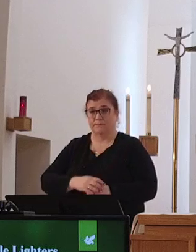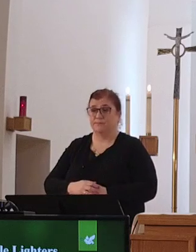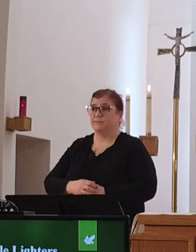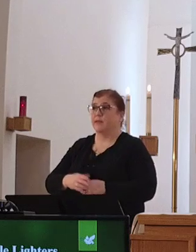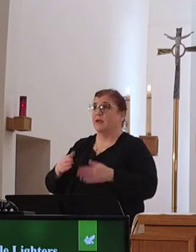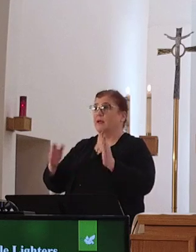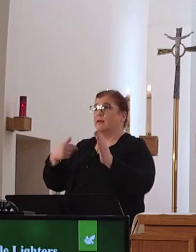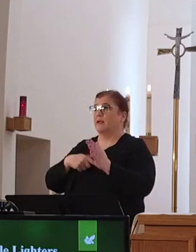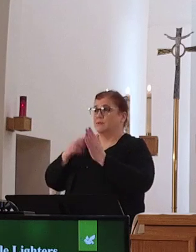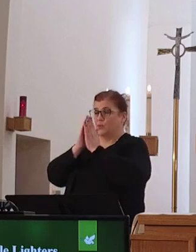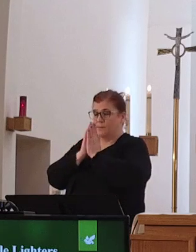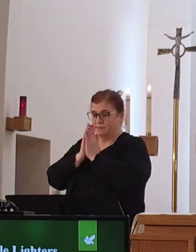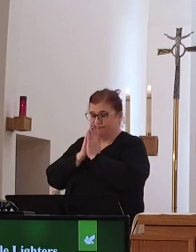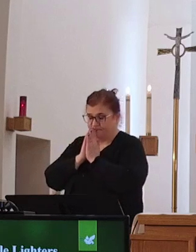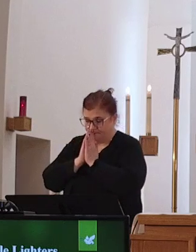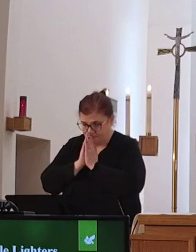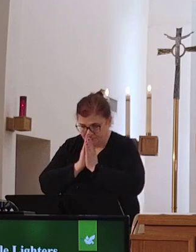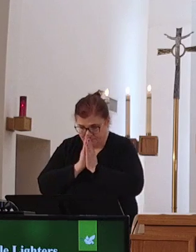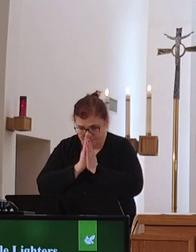So let us pray.